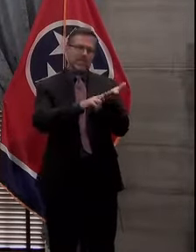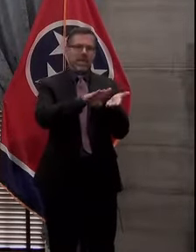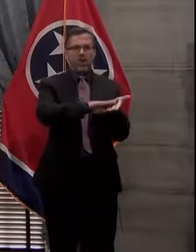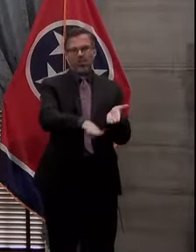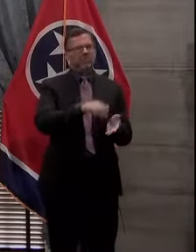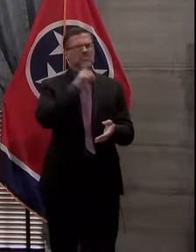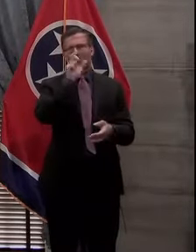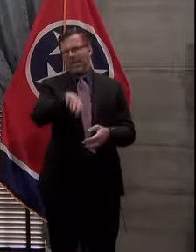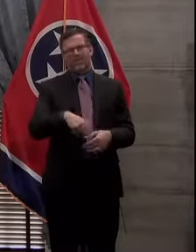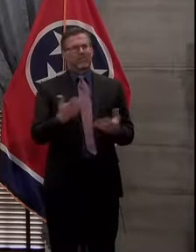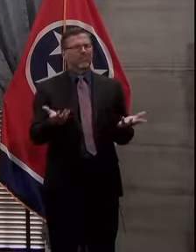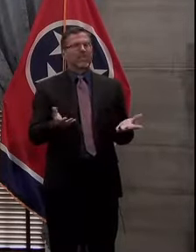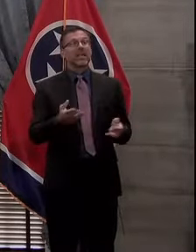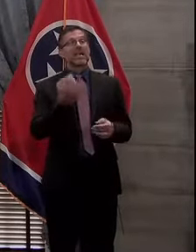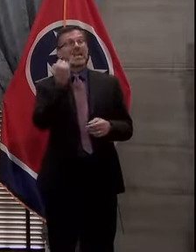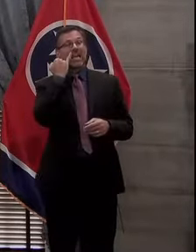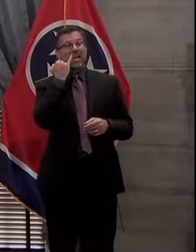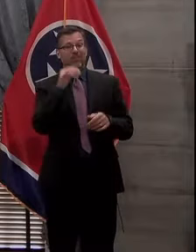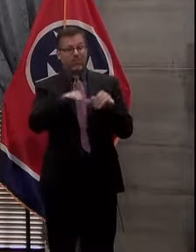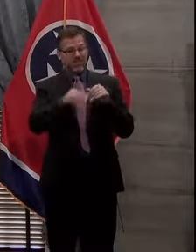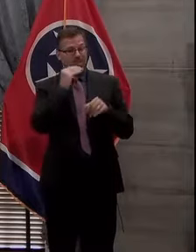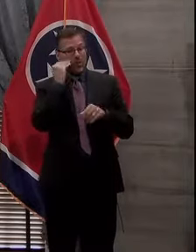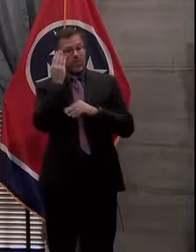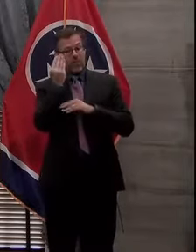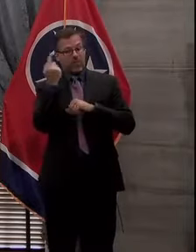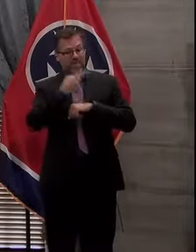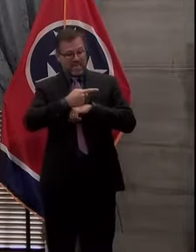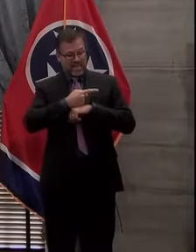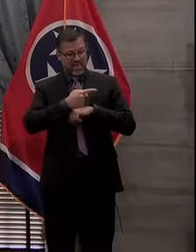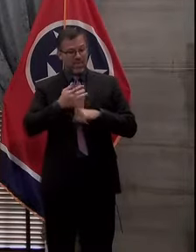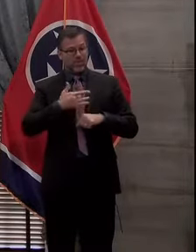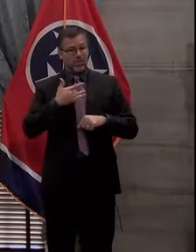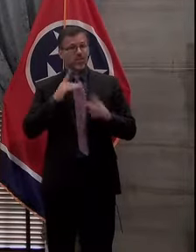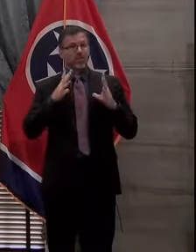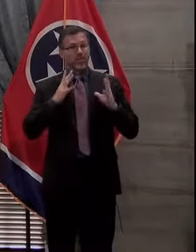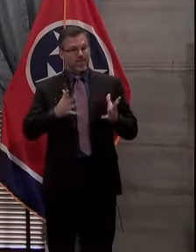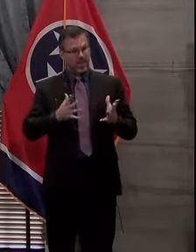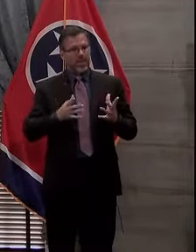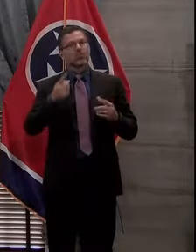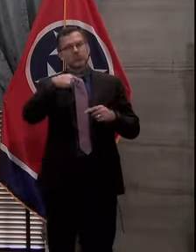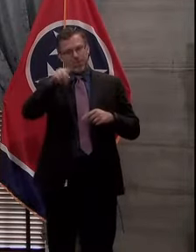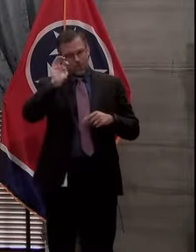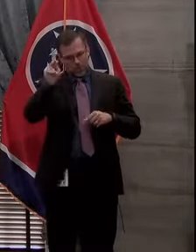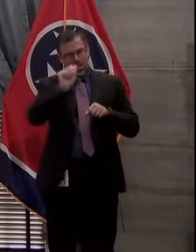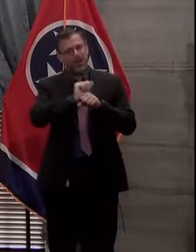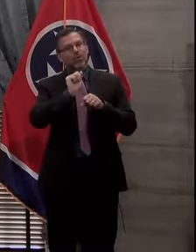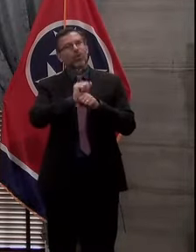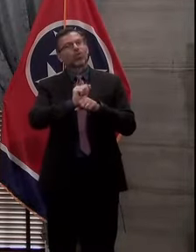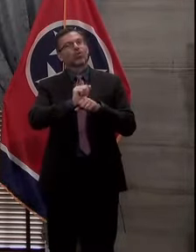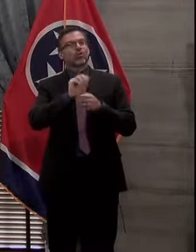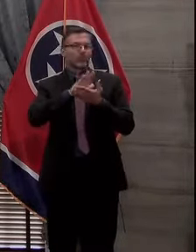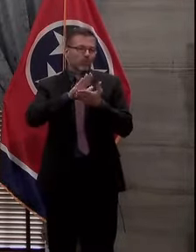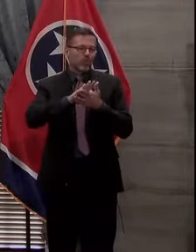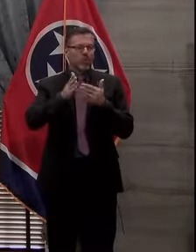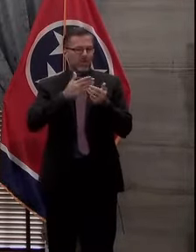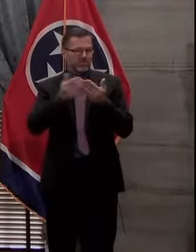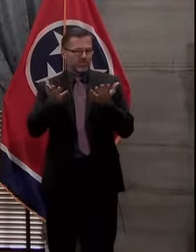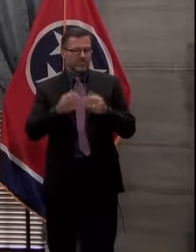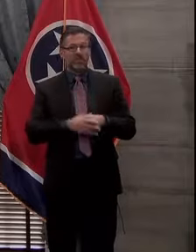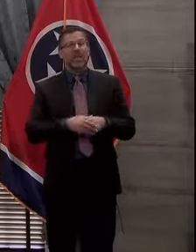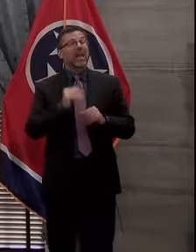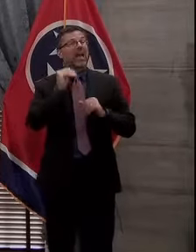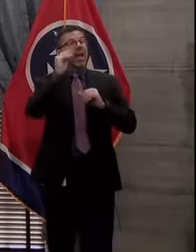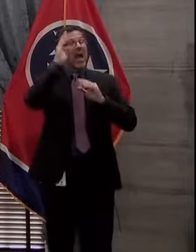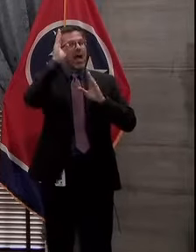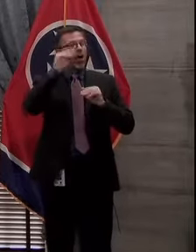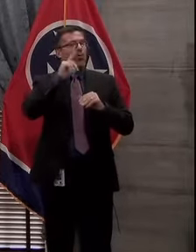well, you're able to go back to work, school, your normal activities. So again, I hope none of you ever have to use either of those,